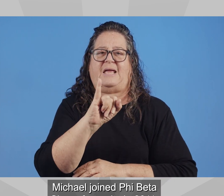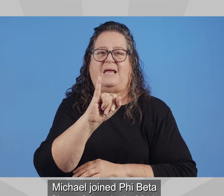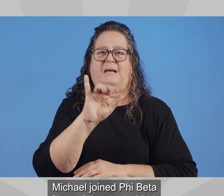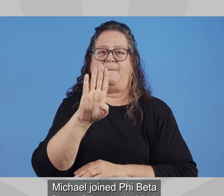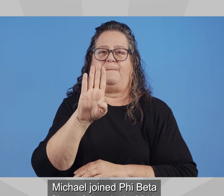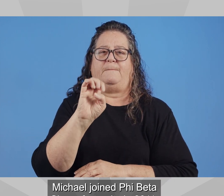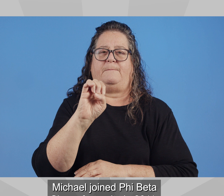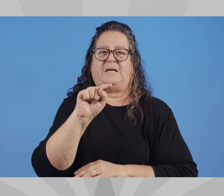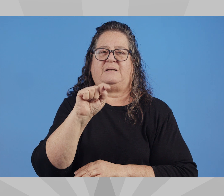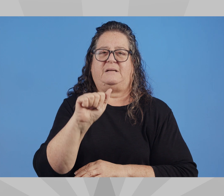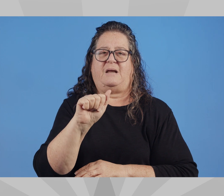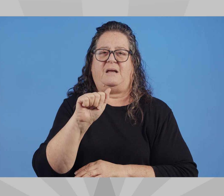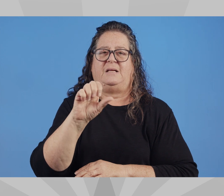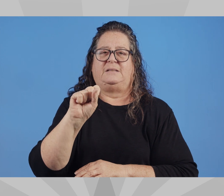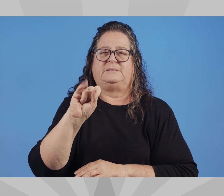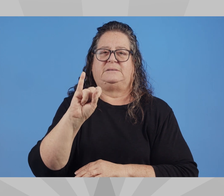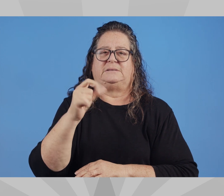in 2011.